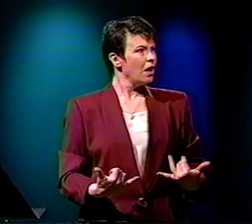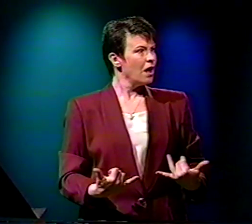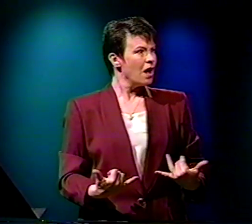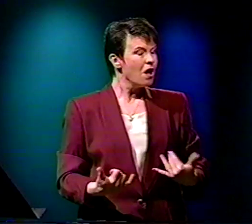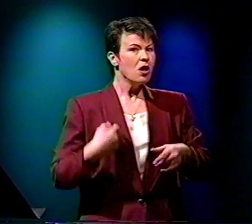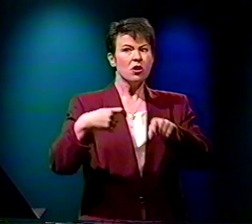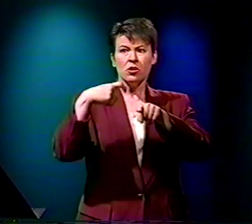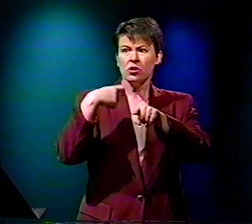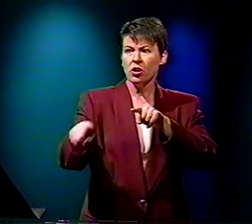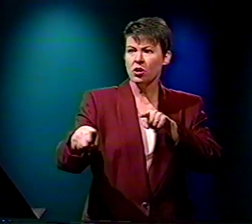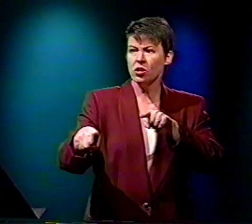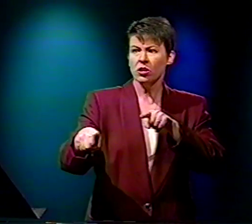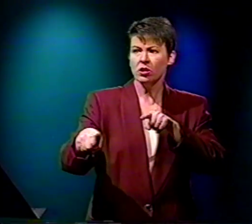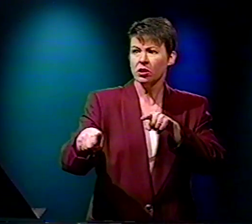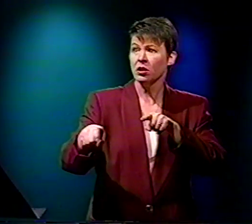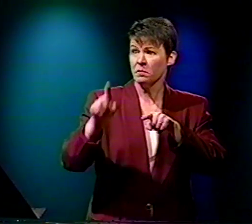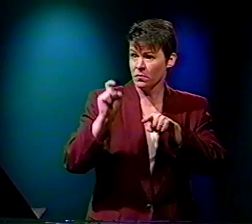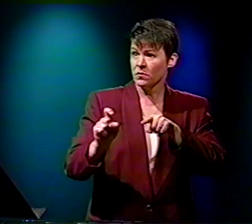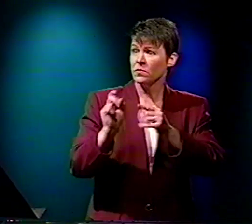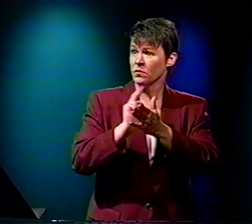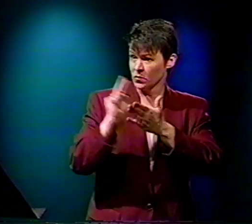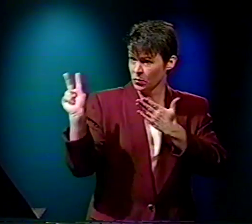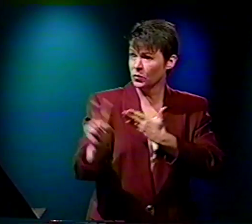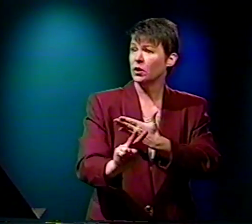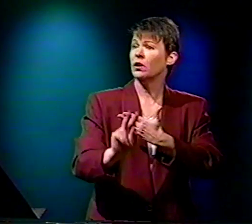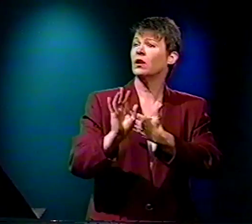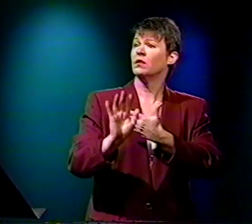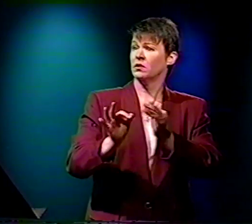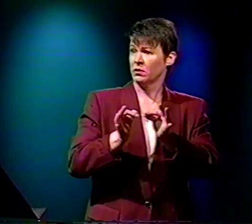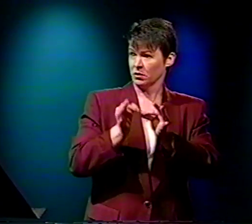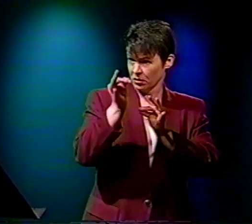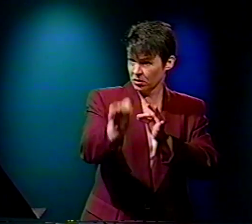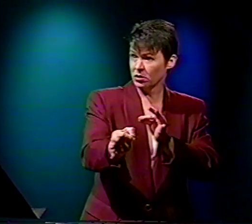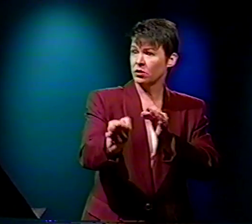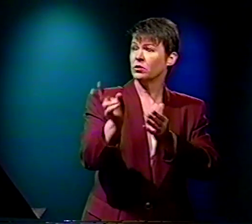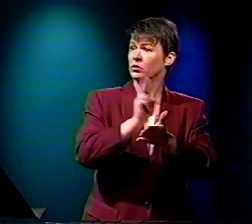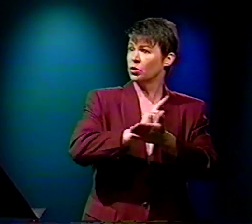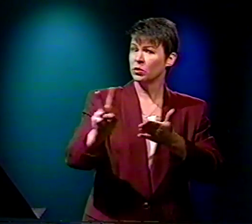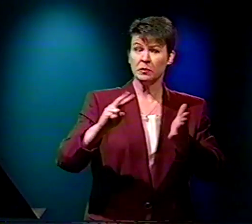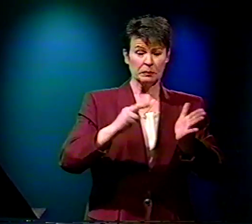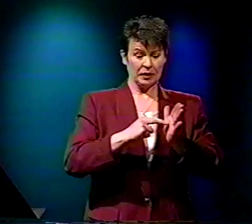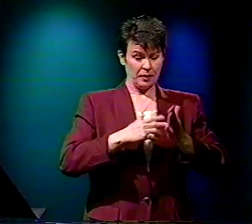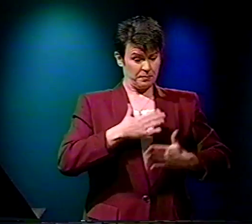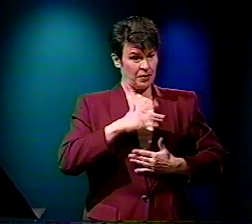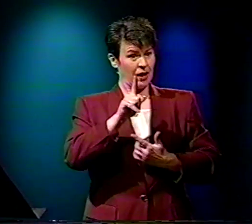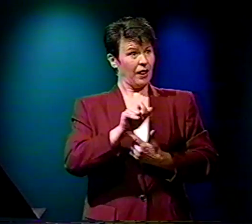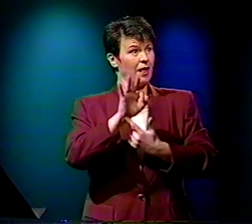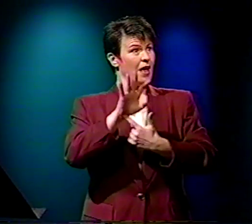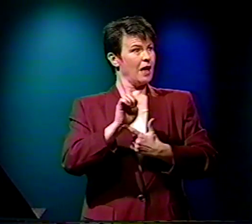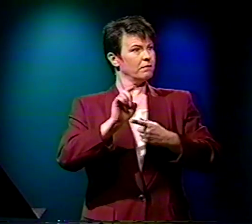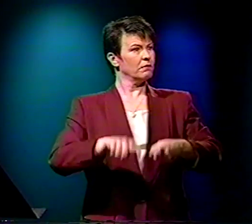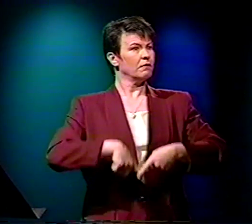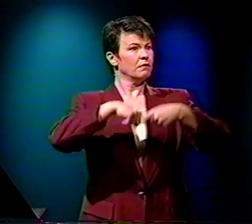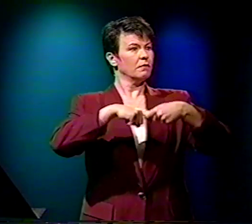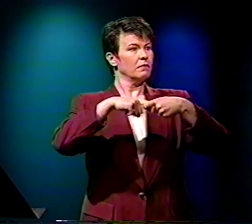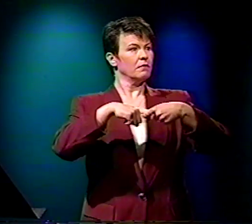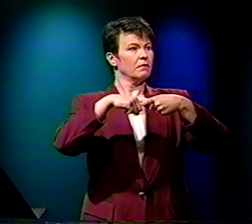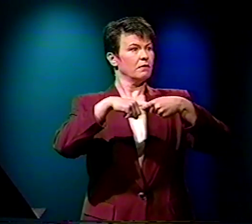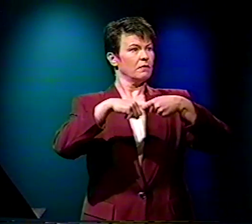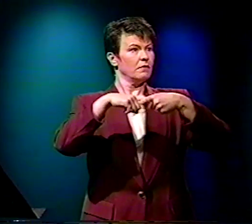Or a deaf person will say, you know, I may need an interpreter immediately, and then I'll be told, well, we'll have to schedule that appointment for 2 weeks down the road. And